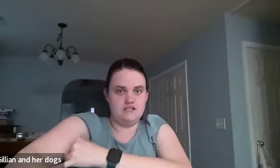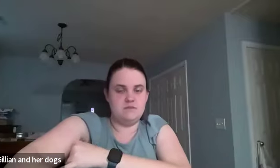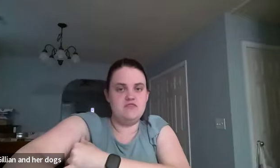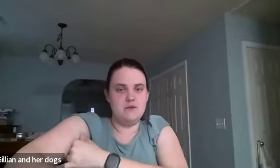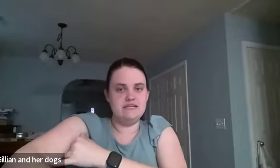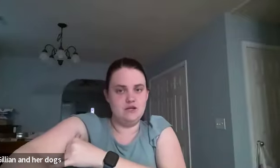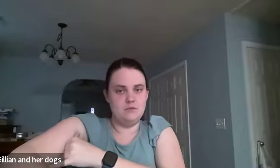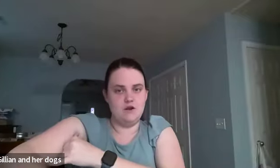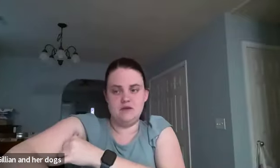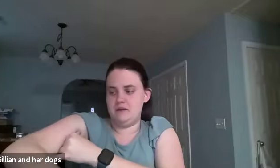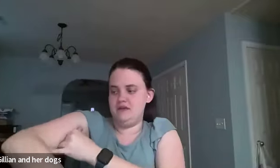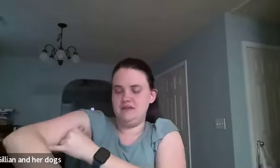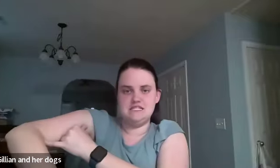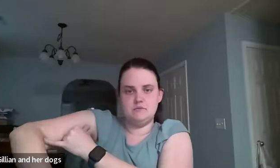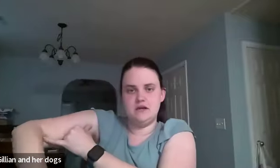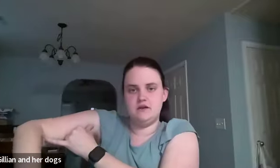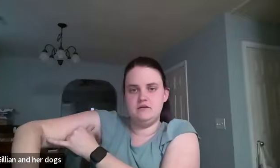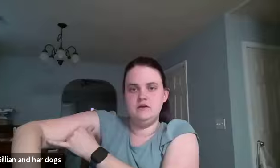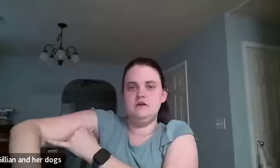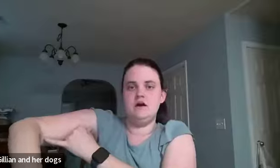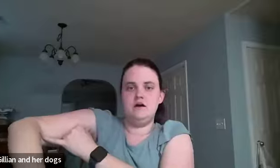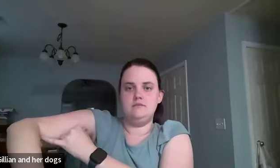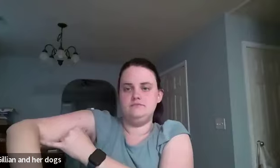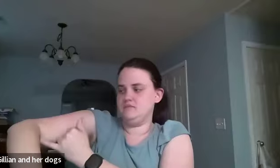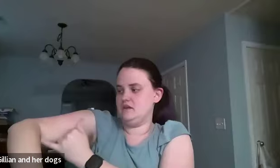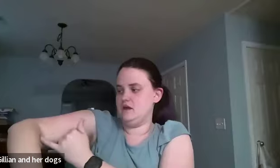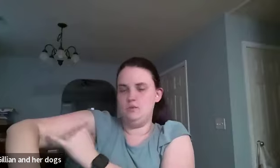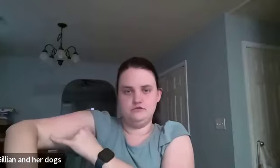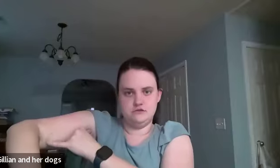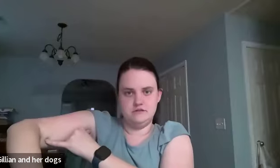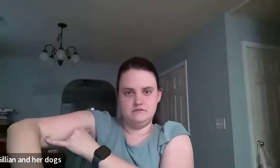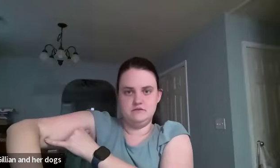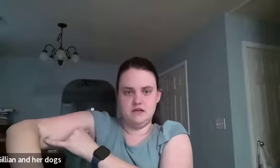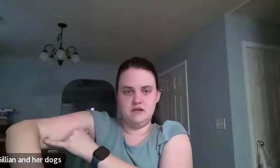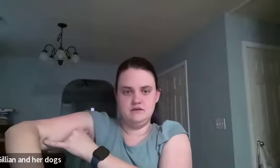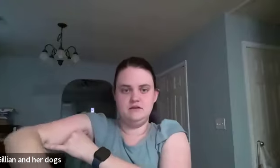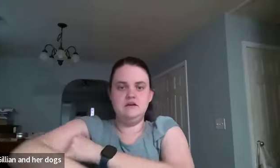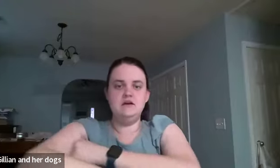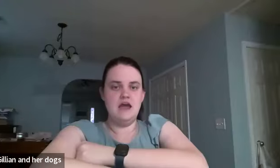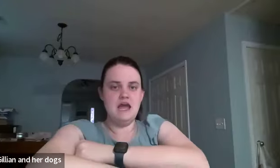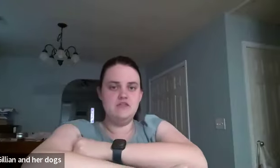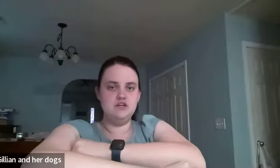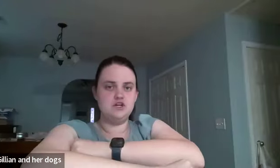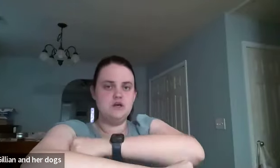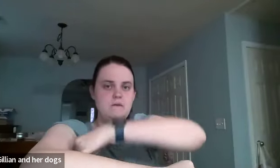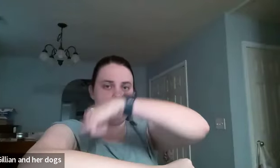Okay. So my thumb's like near my armpit, my pinky's near my um elbow joint. Okay. And then you're gonna